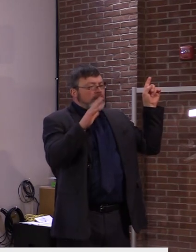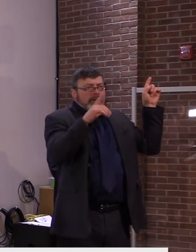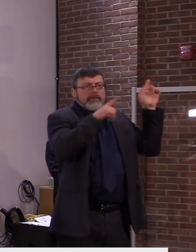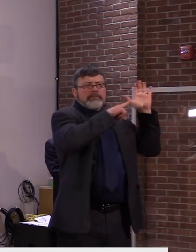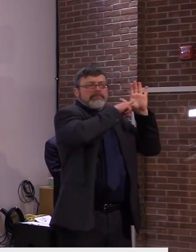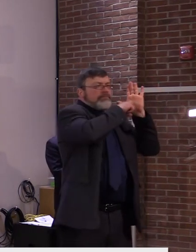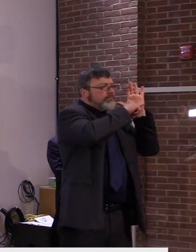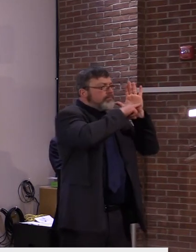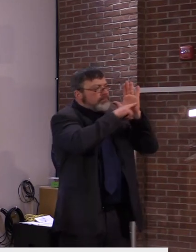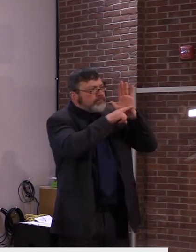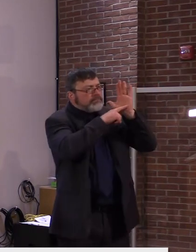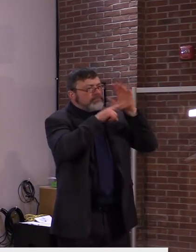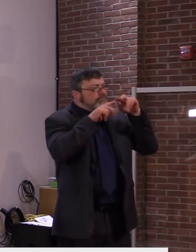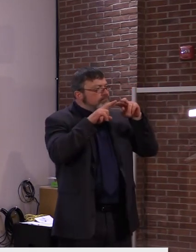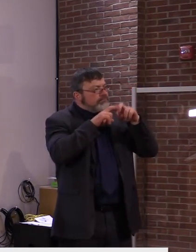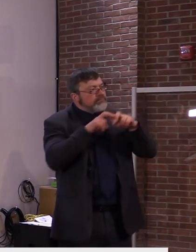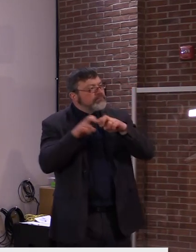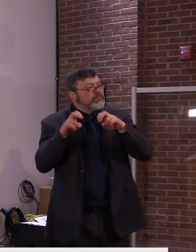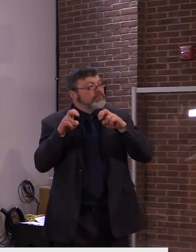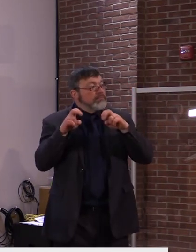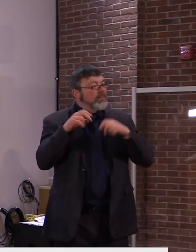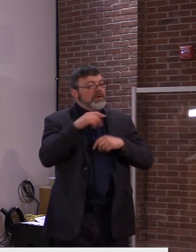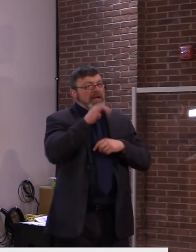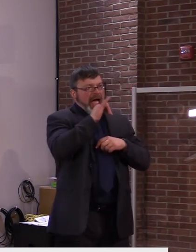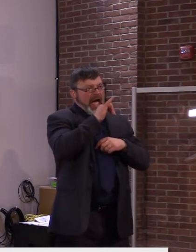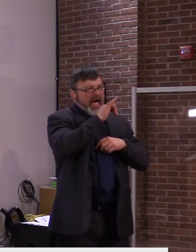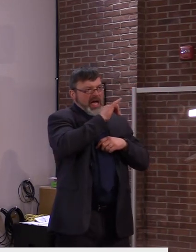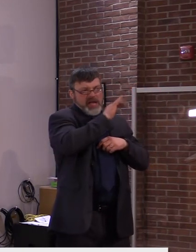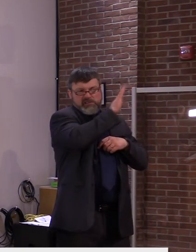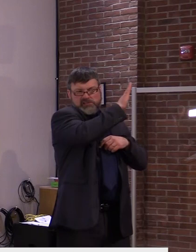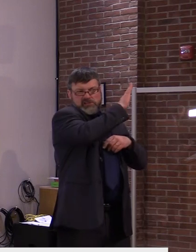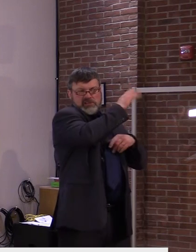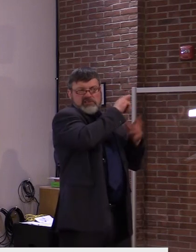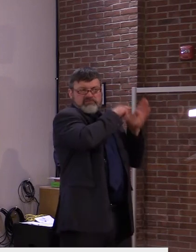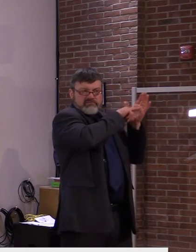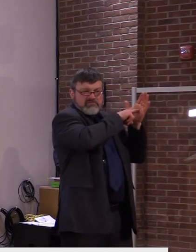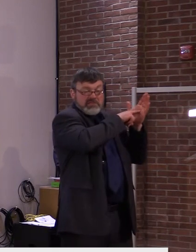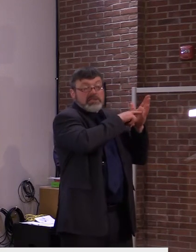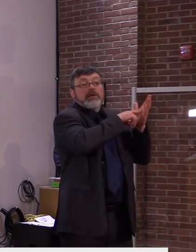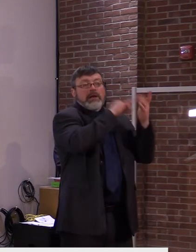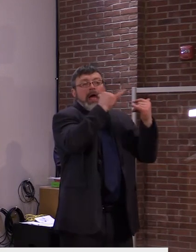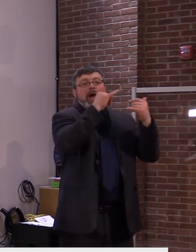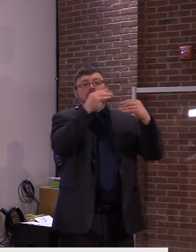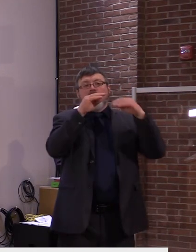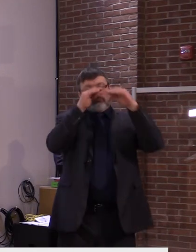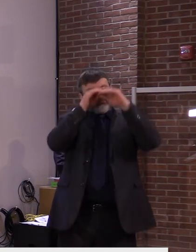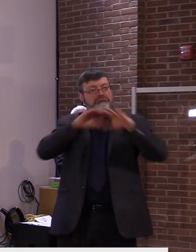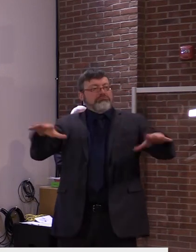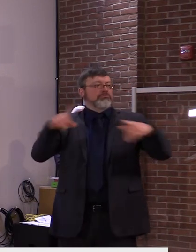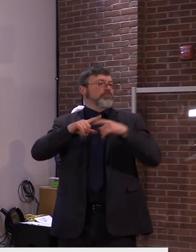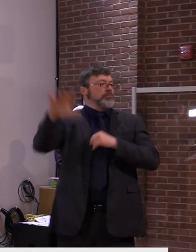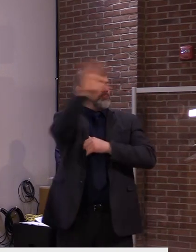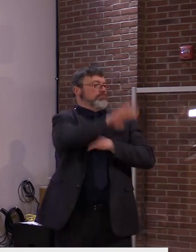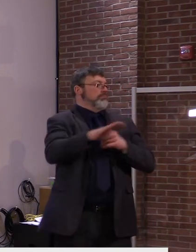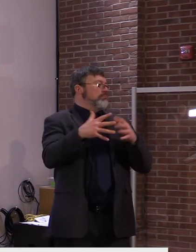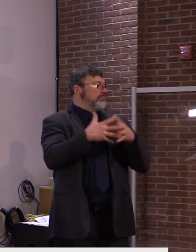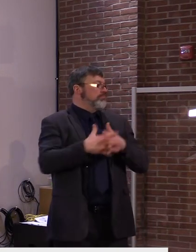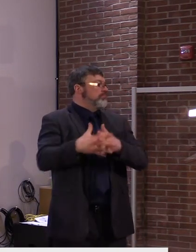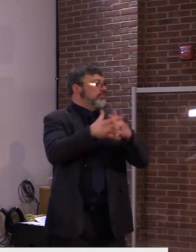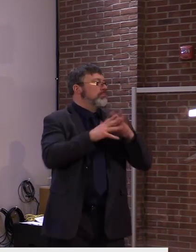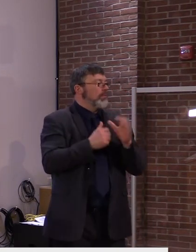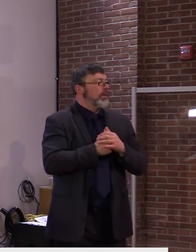and compelling conclusion was that a good fit of the mask increases how well the mask might